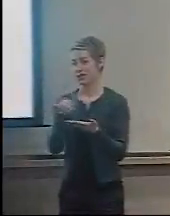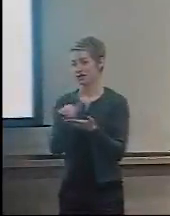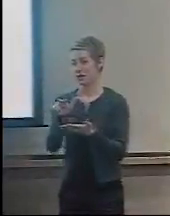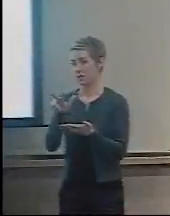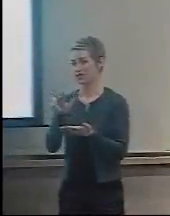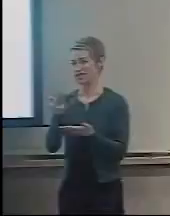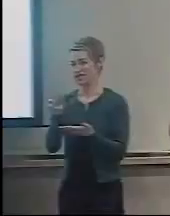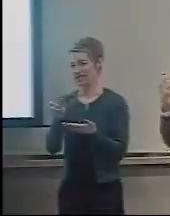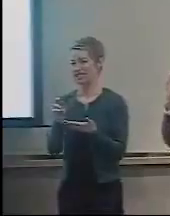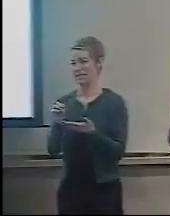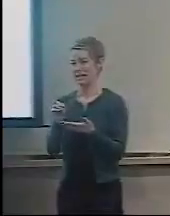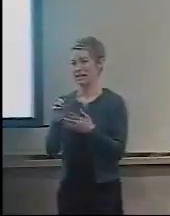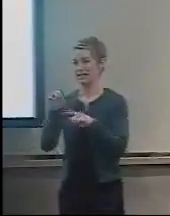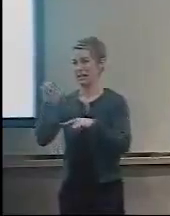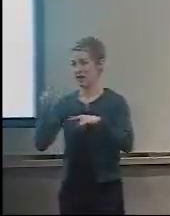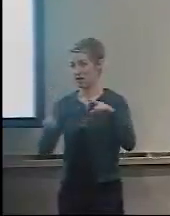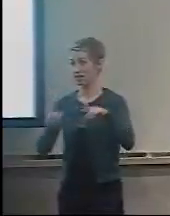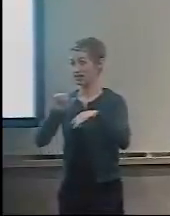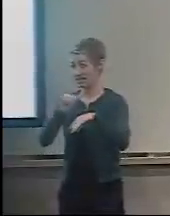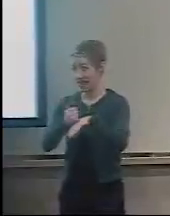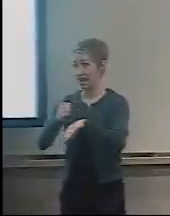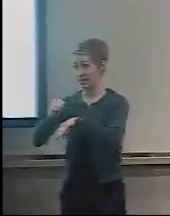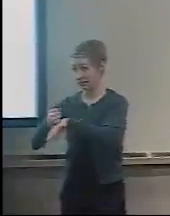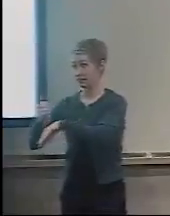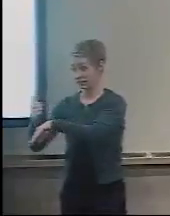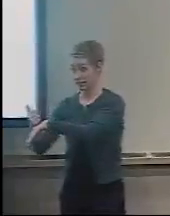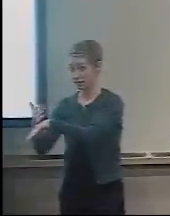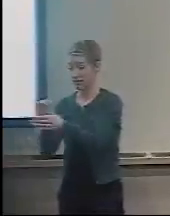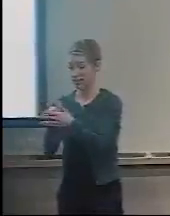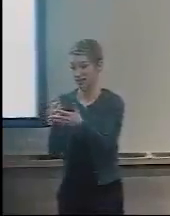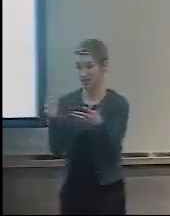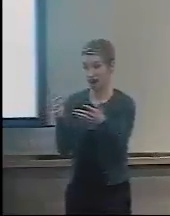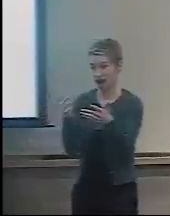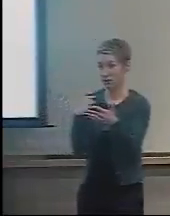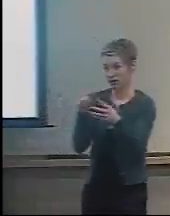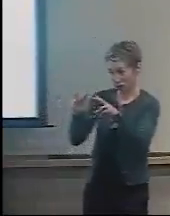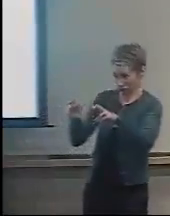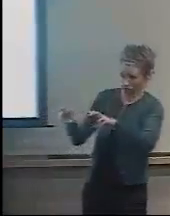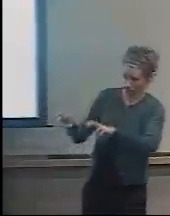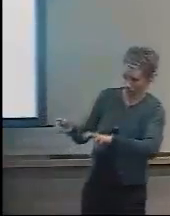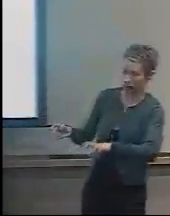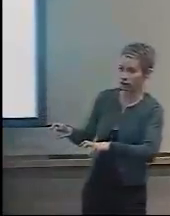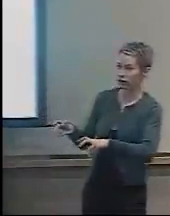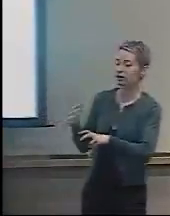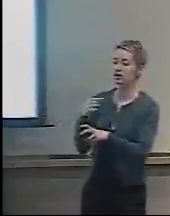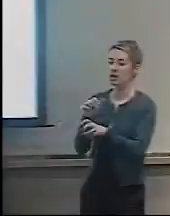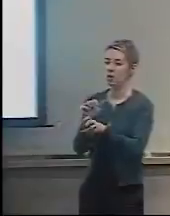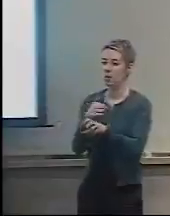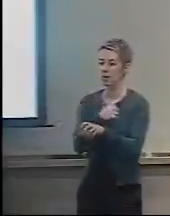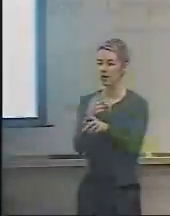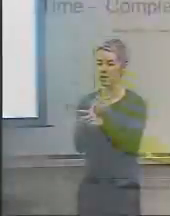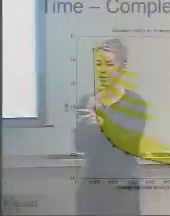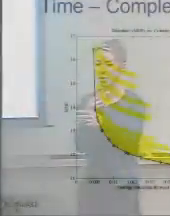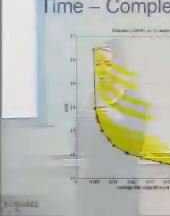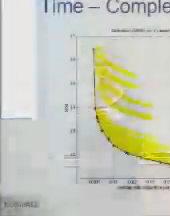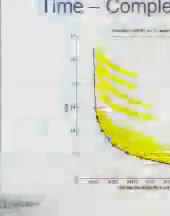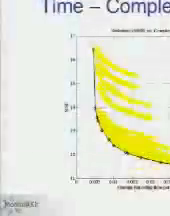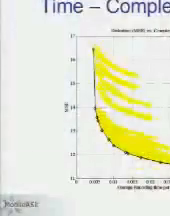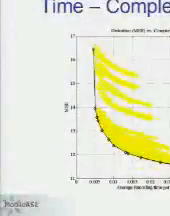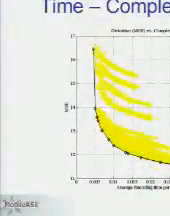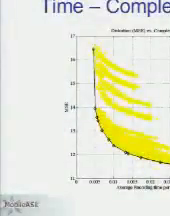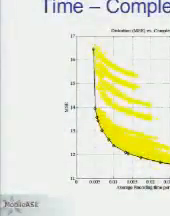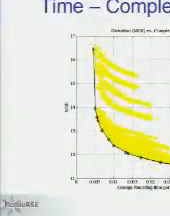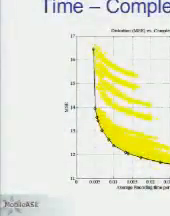3,360 different settings. So that's a lot of settings to look through. So we worked on a way to try to speed that